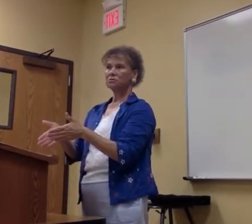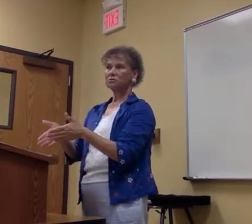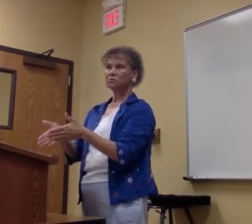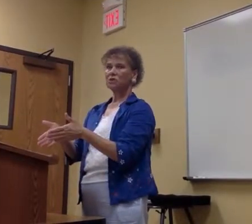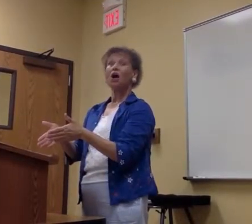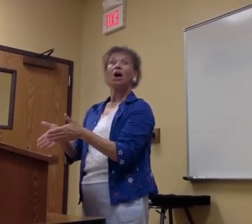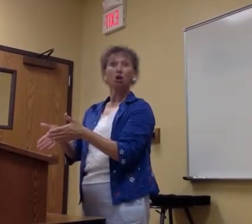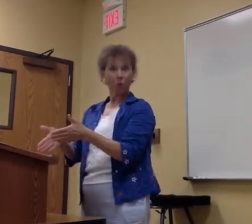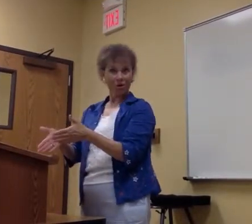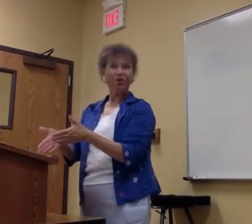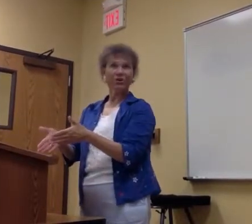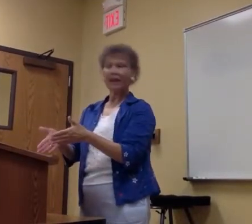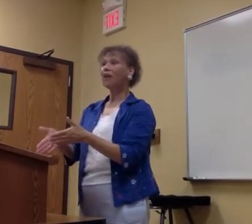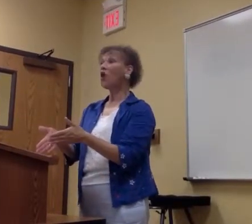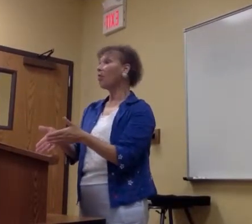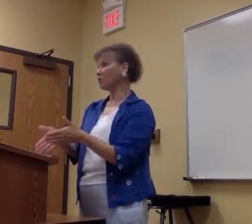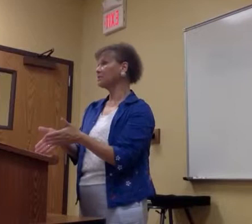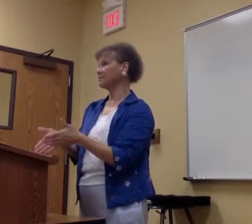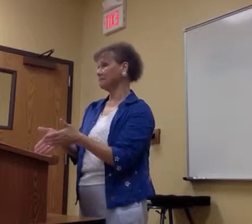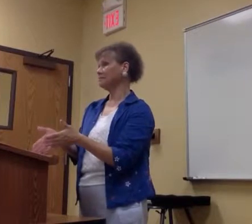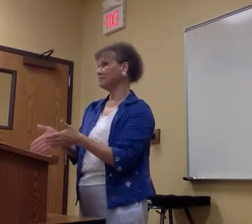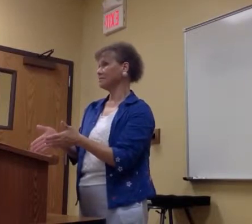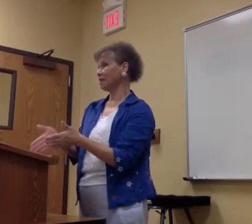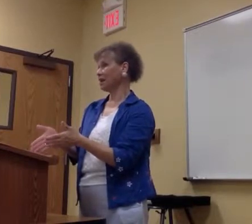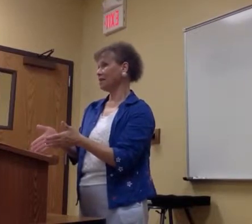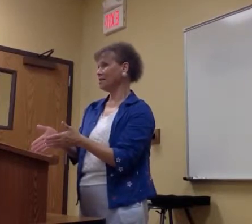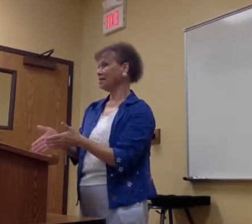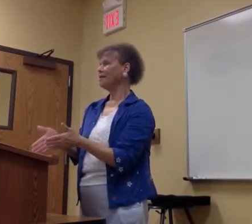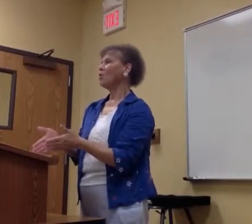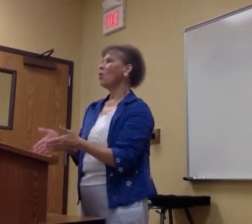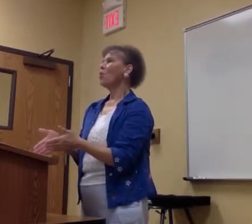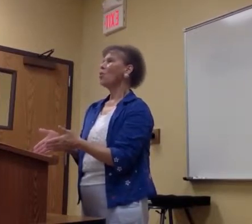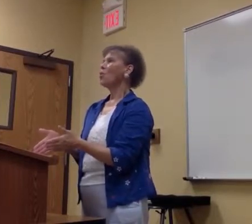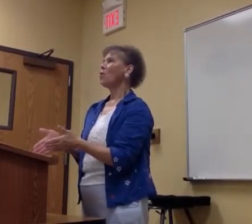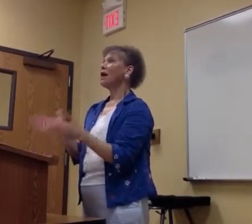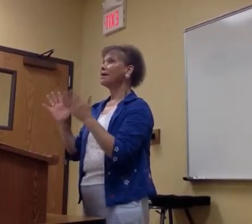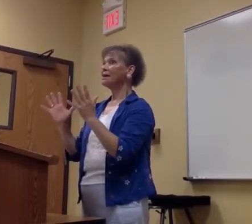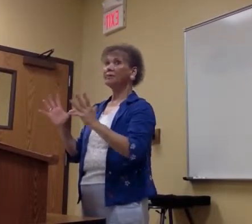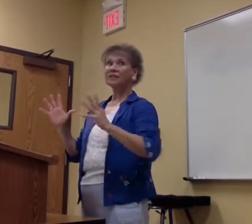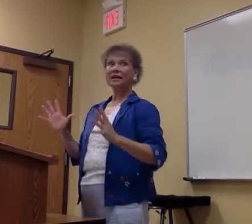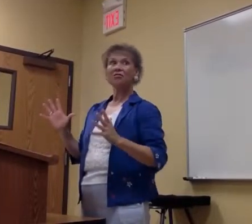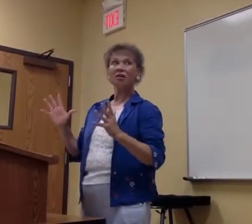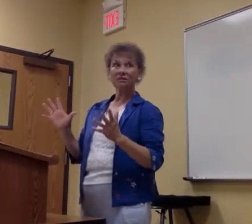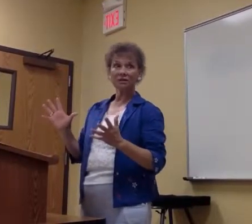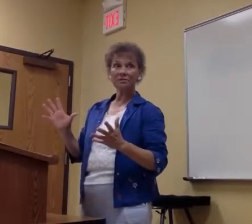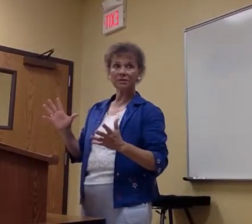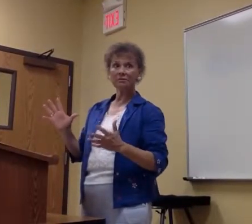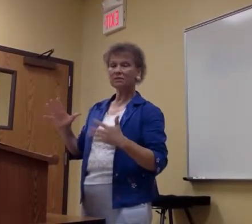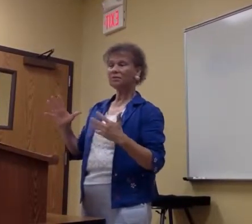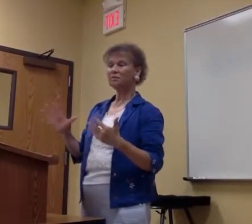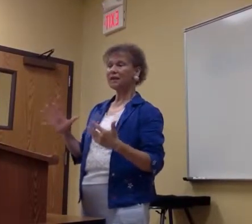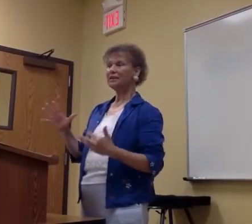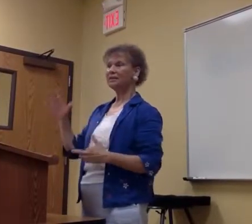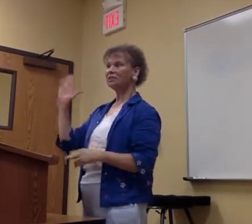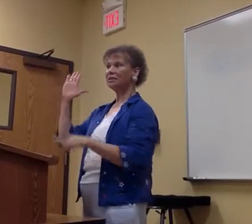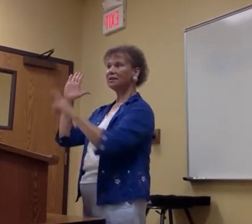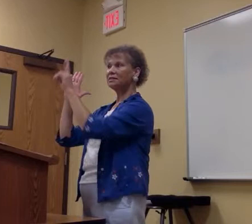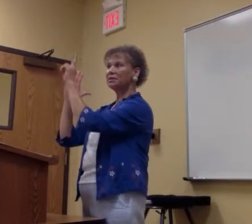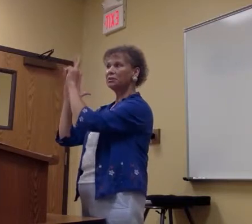law person. All right? Again, I'm citing concepts. Sometimes I can initialize it. What do you think this might be? It's not